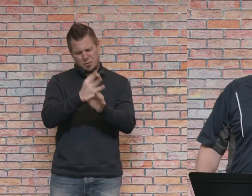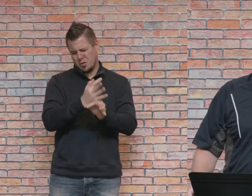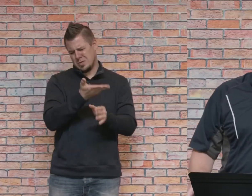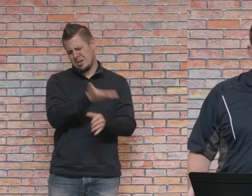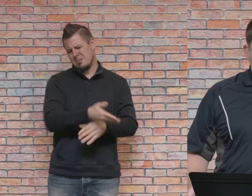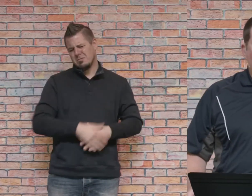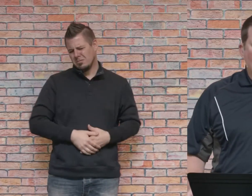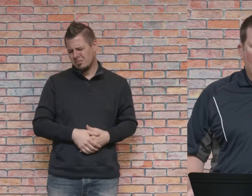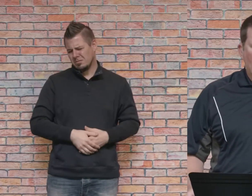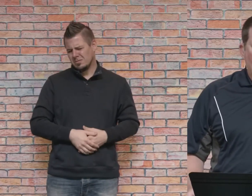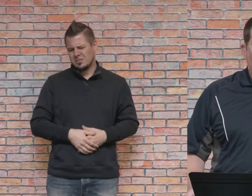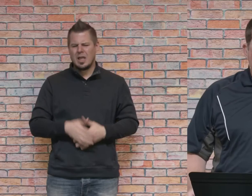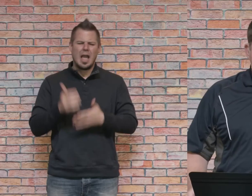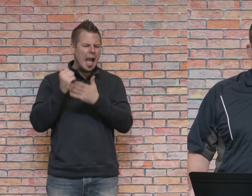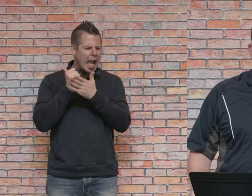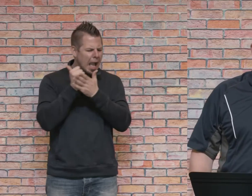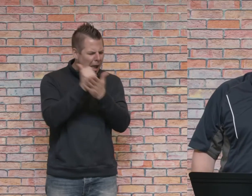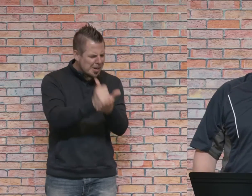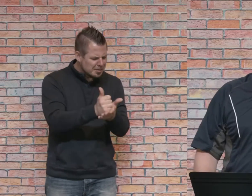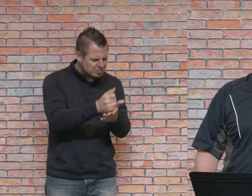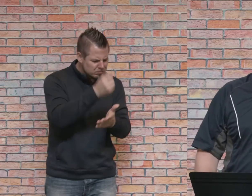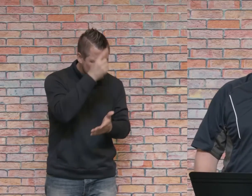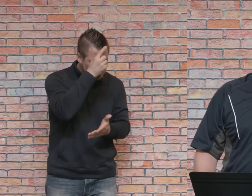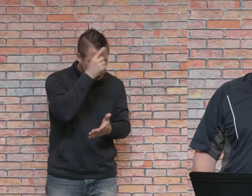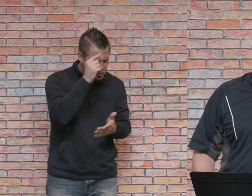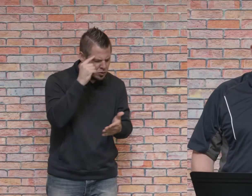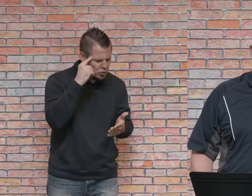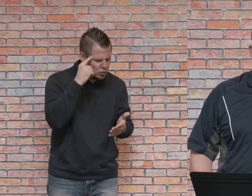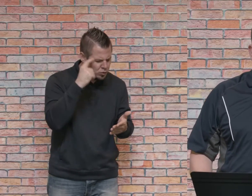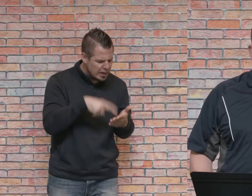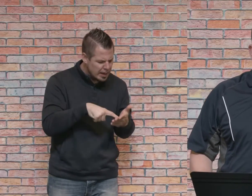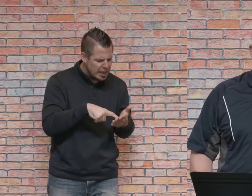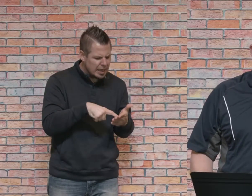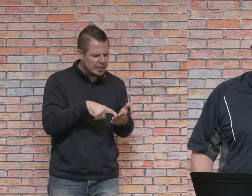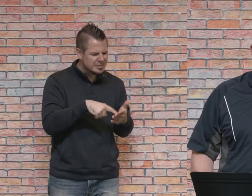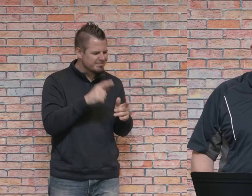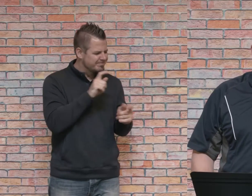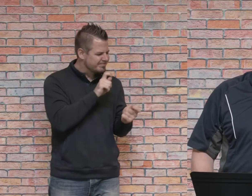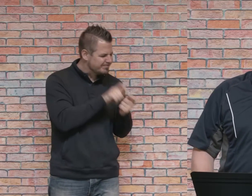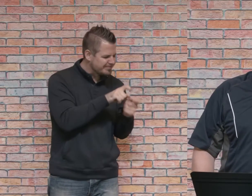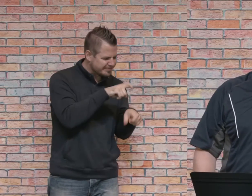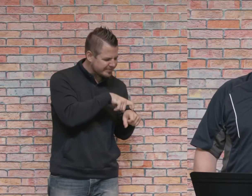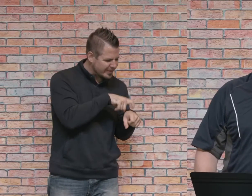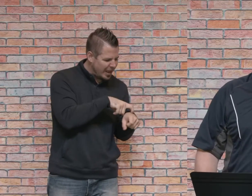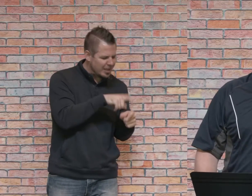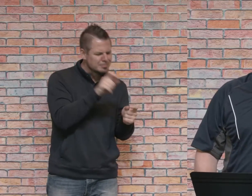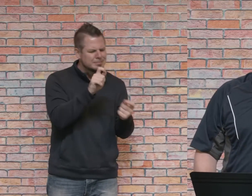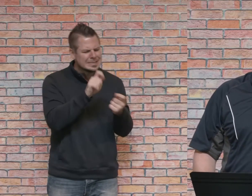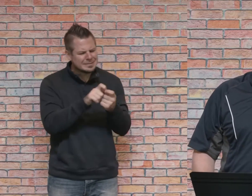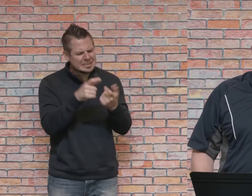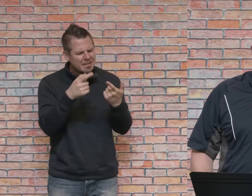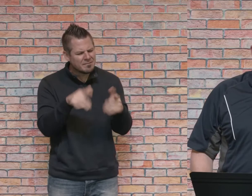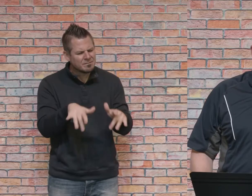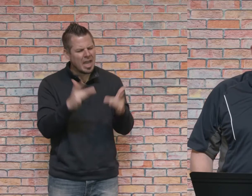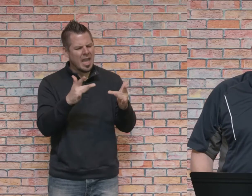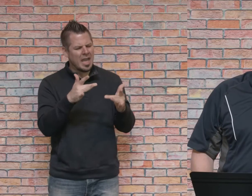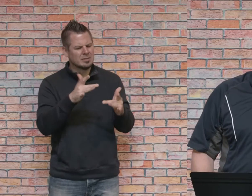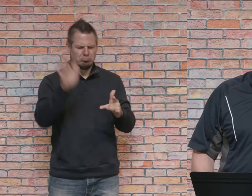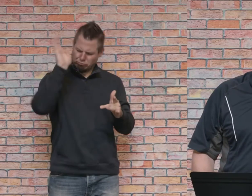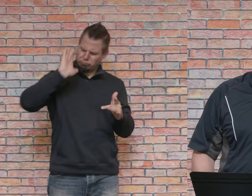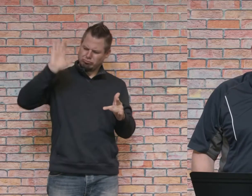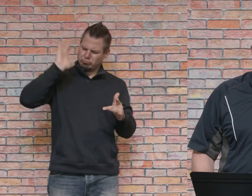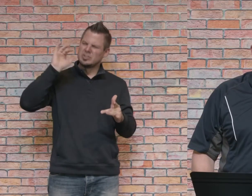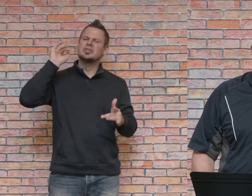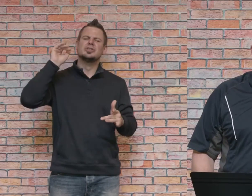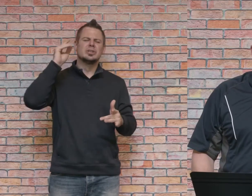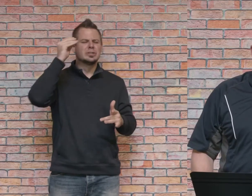would bring to them a specific time, a specific event where you were faithful to them. Let them see it as a clear picture how you